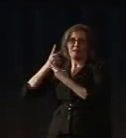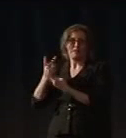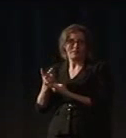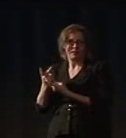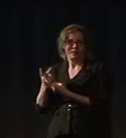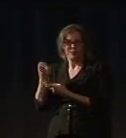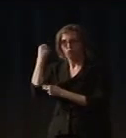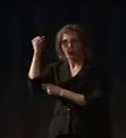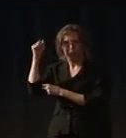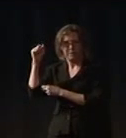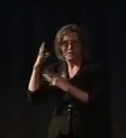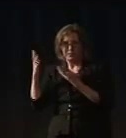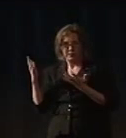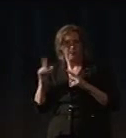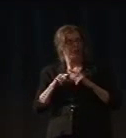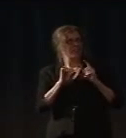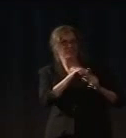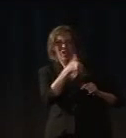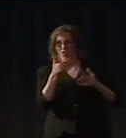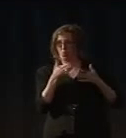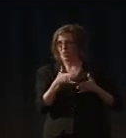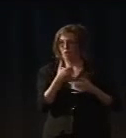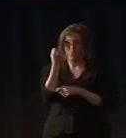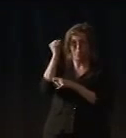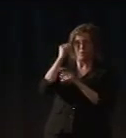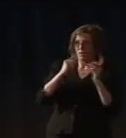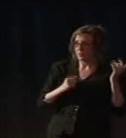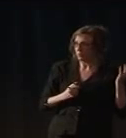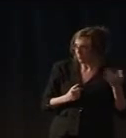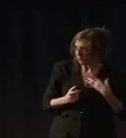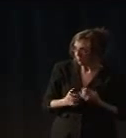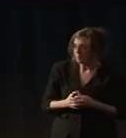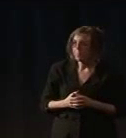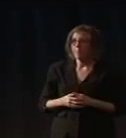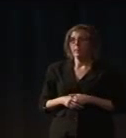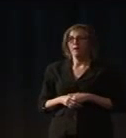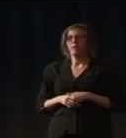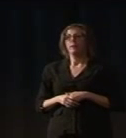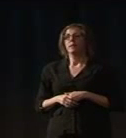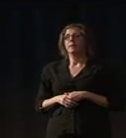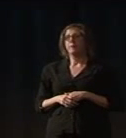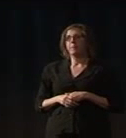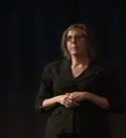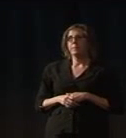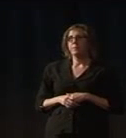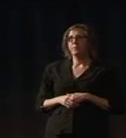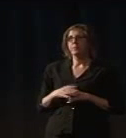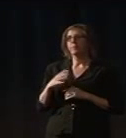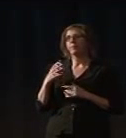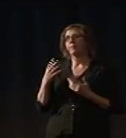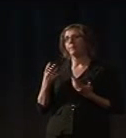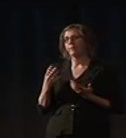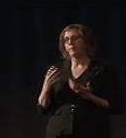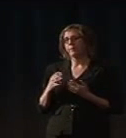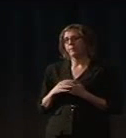are surrounded by sort of well-meaning and self-righteousness, and they are not the occasion